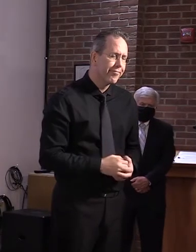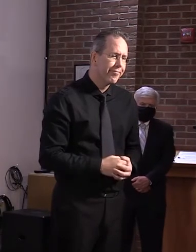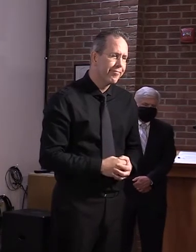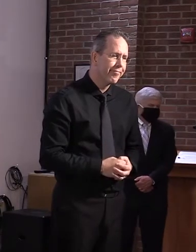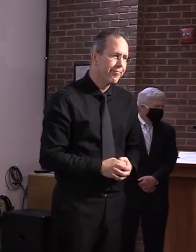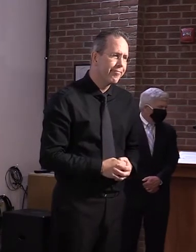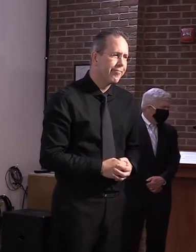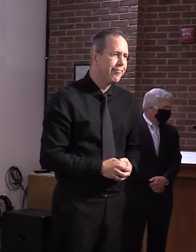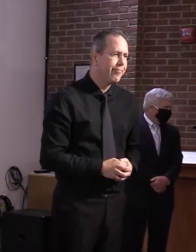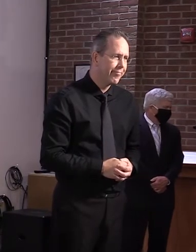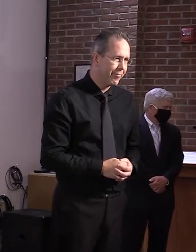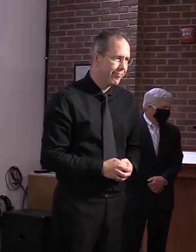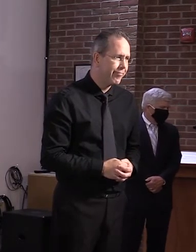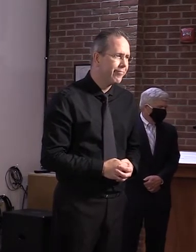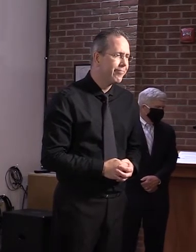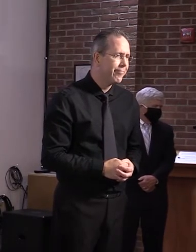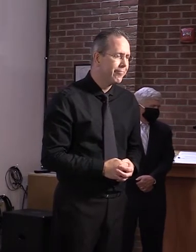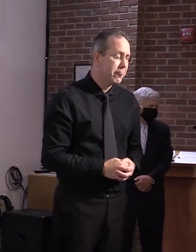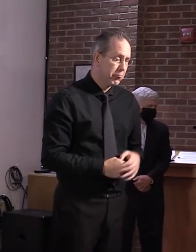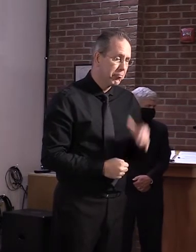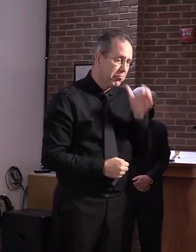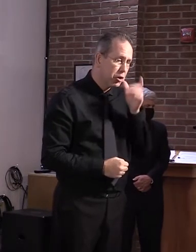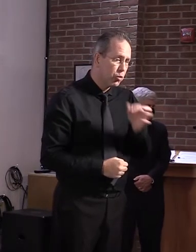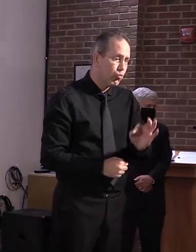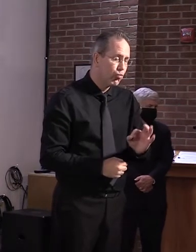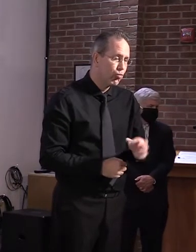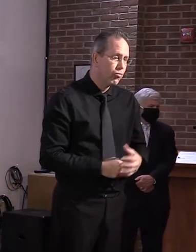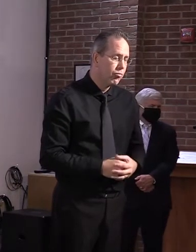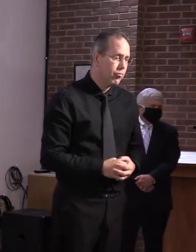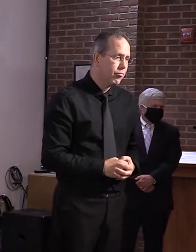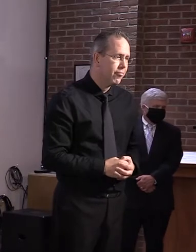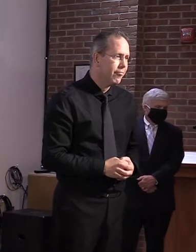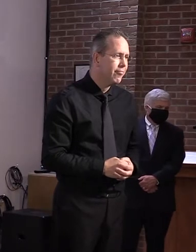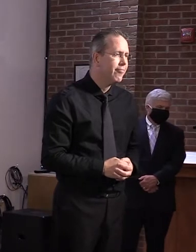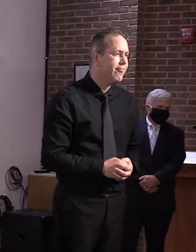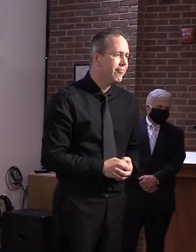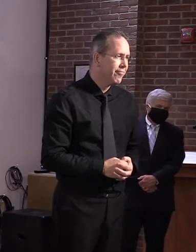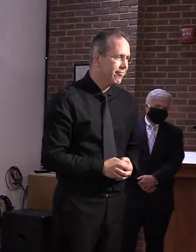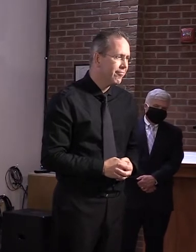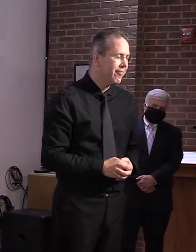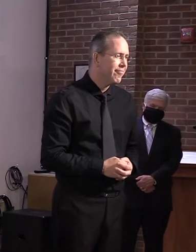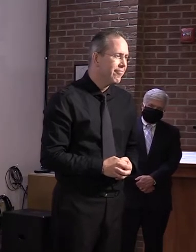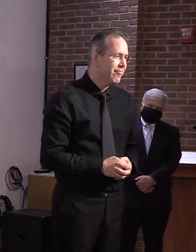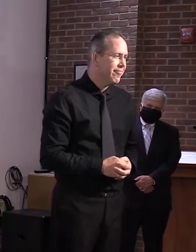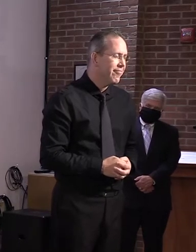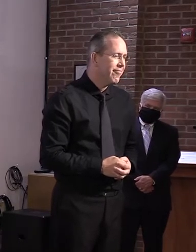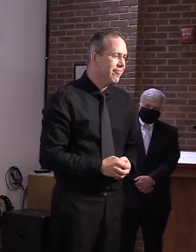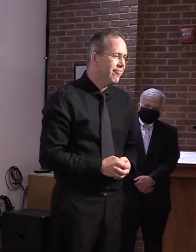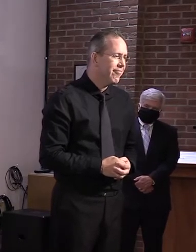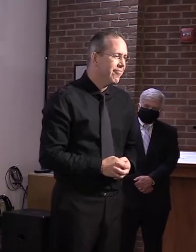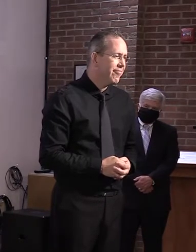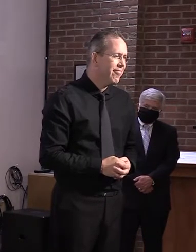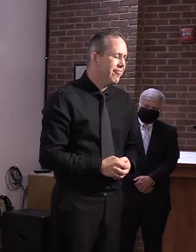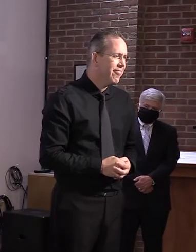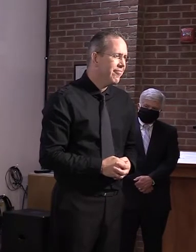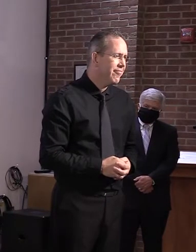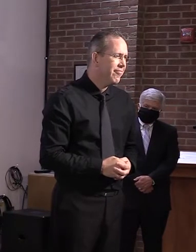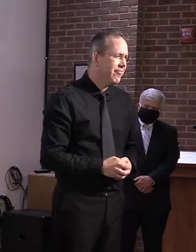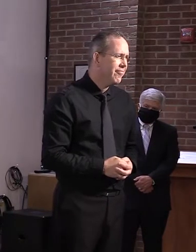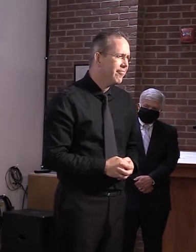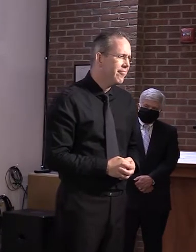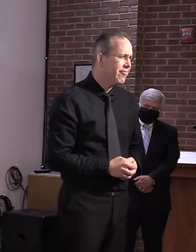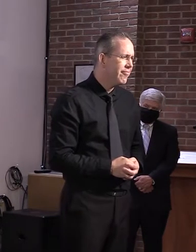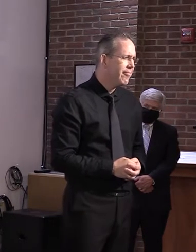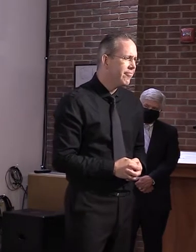Hello, can you hear me? We can. Great, thank you. A couple for the doctor, maybe one